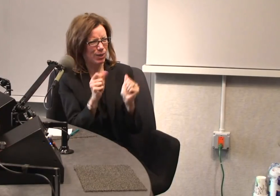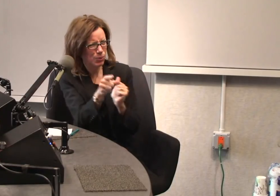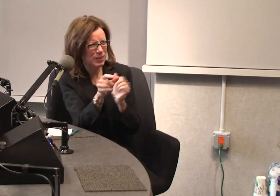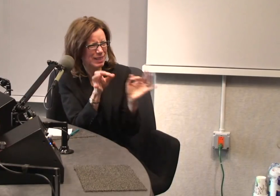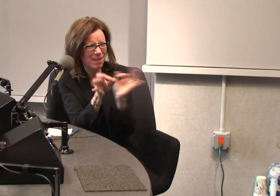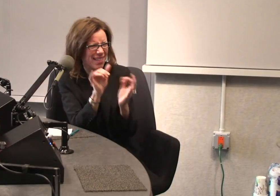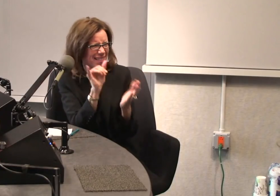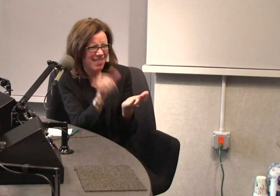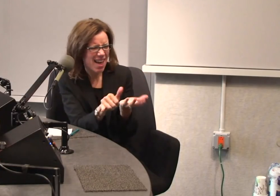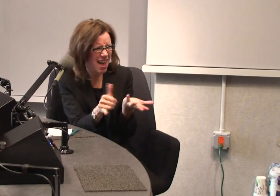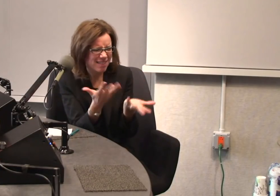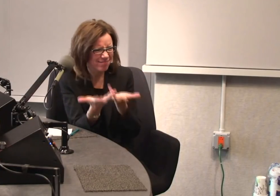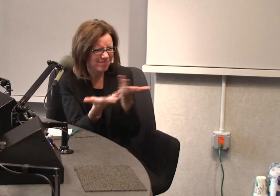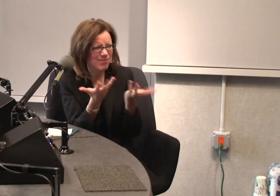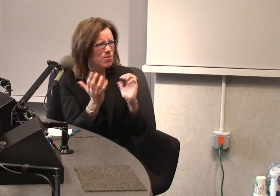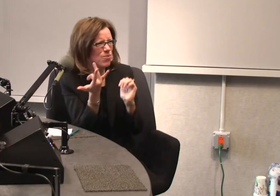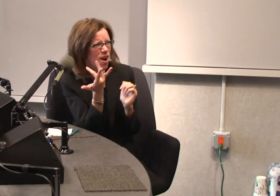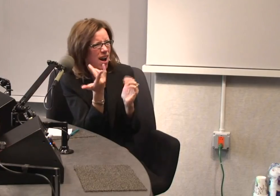that and explain why it's preferable?